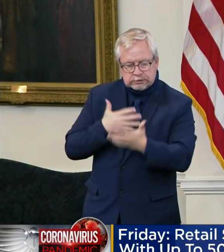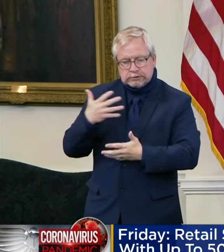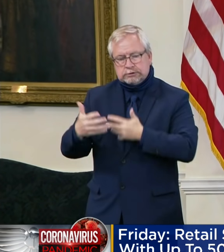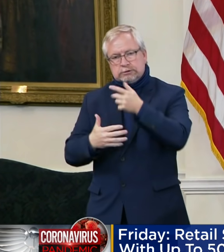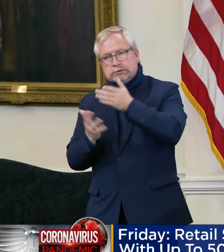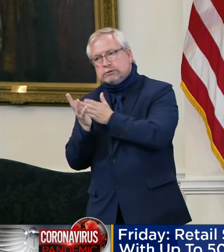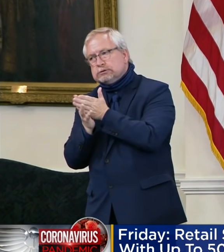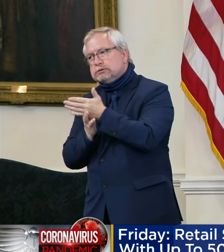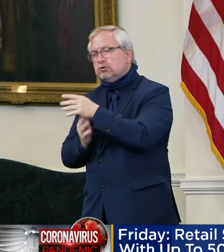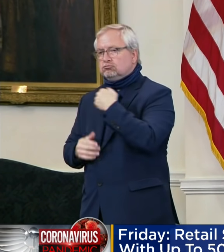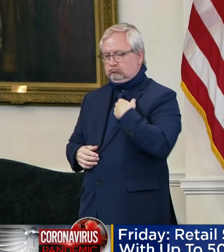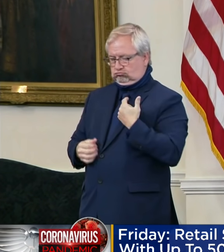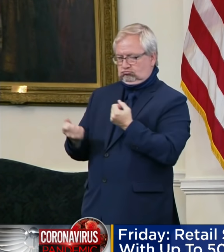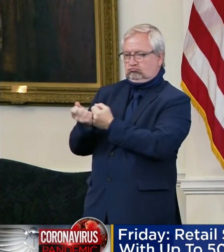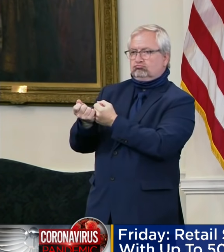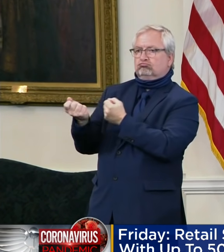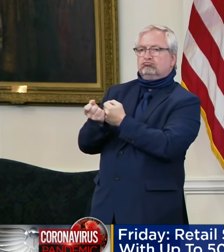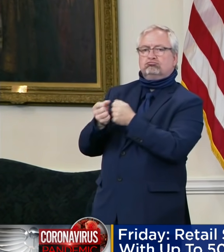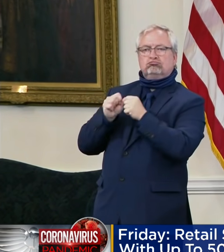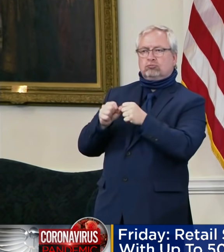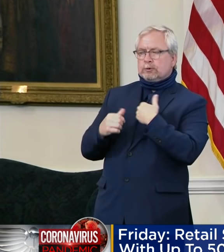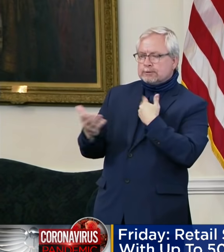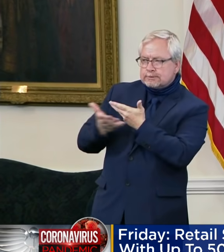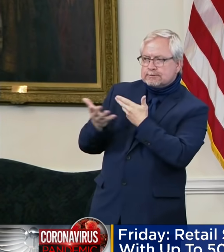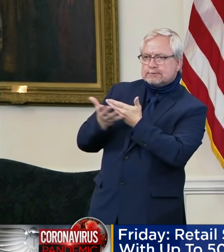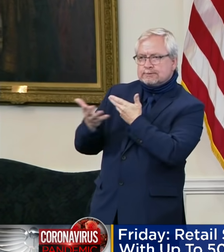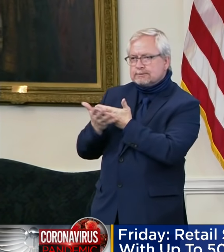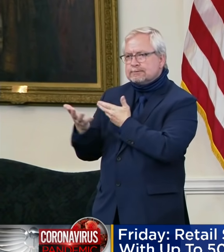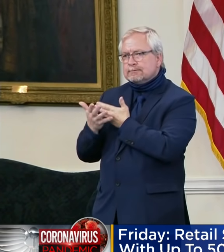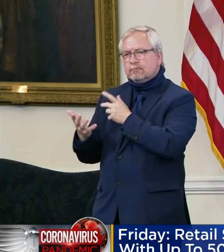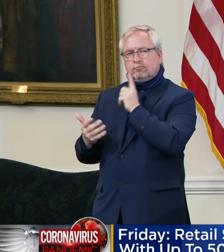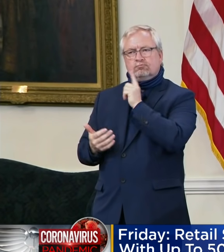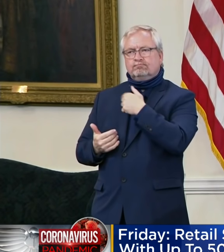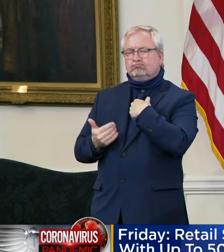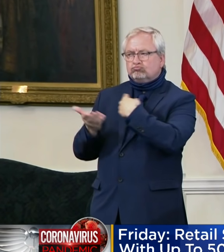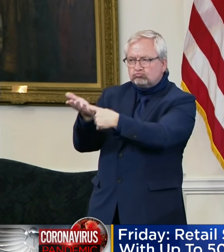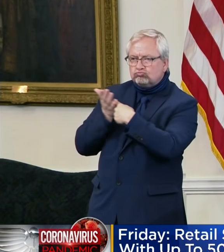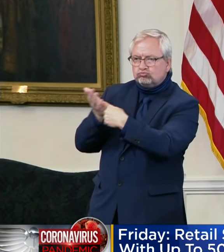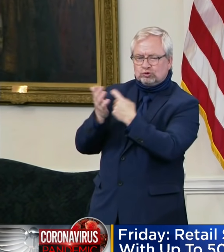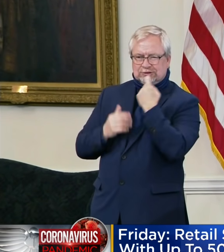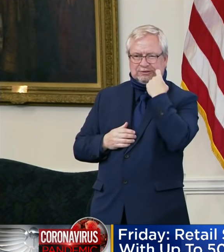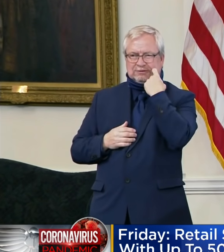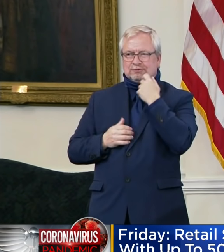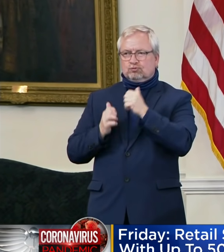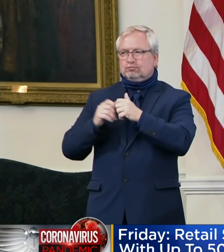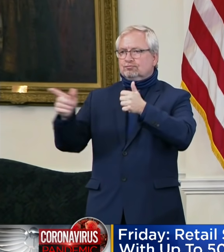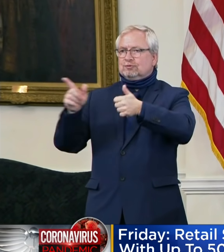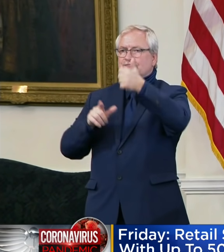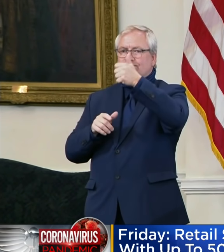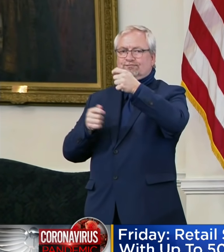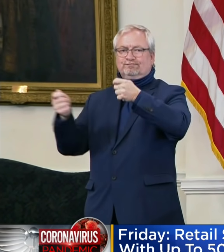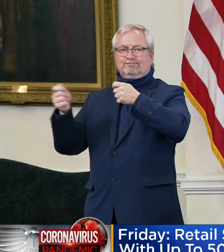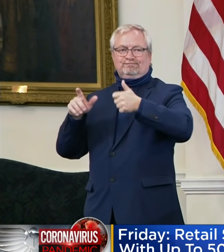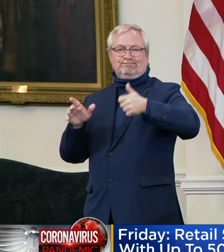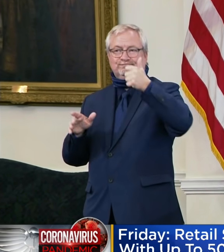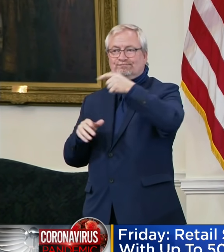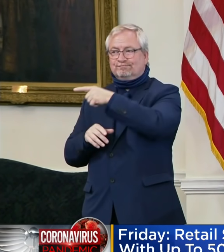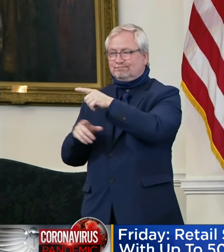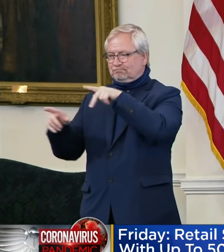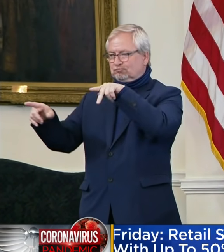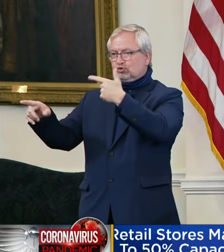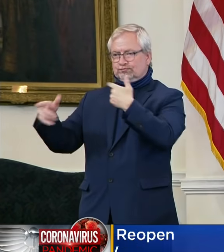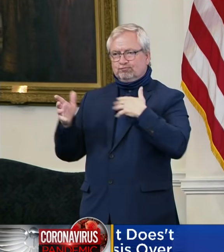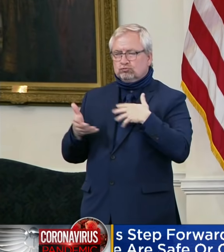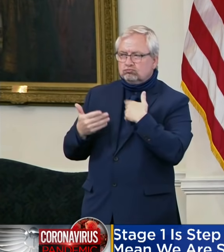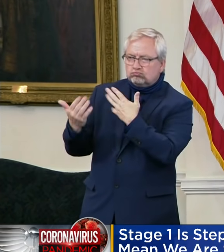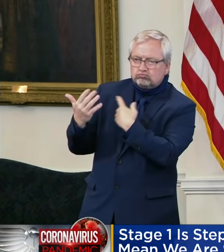in constant communication. We had a great conversation. We'll work collaboratively with her. We do not want them to do anything that